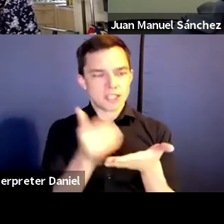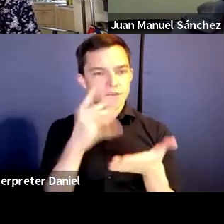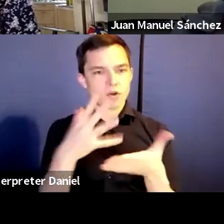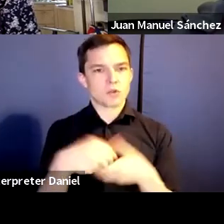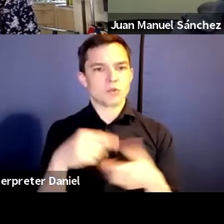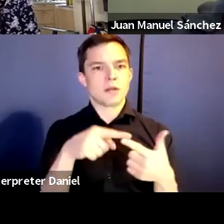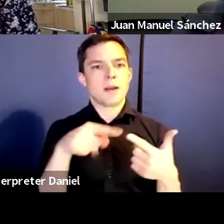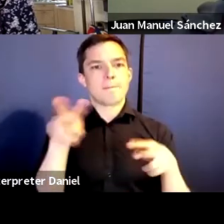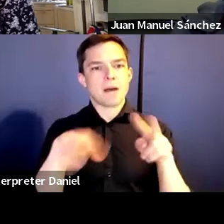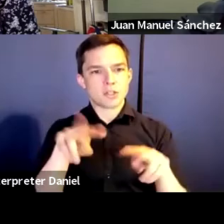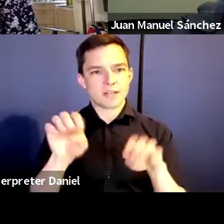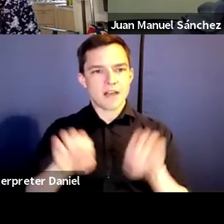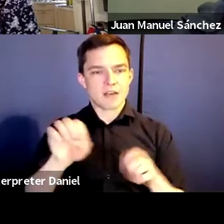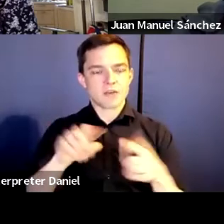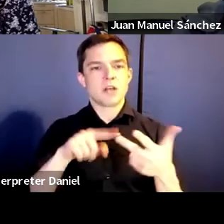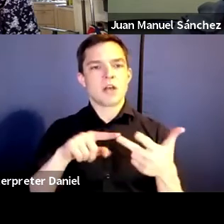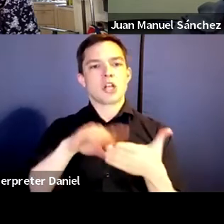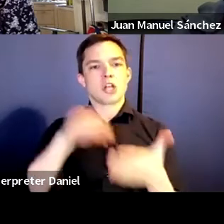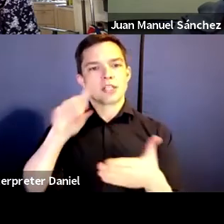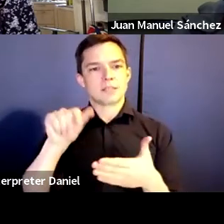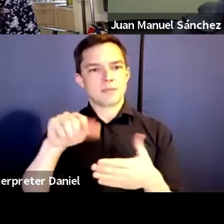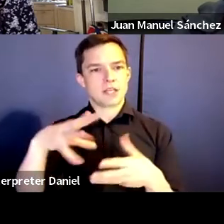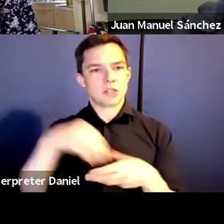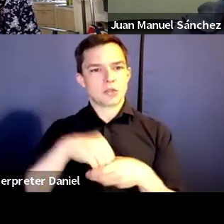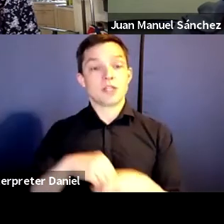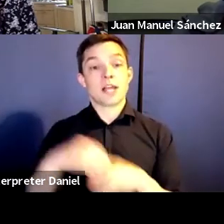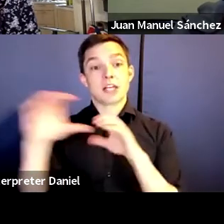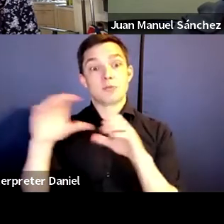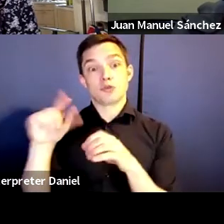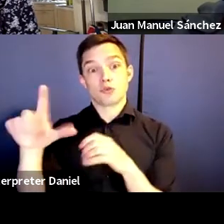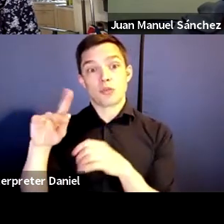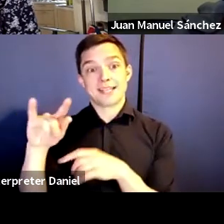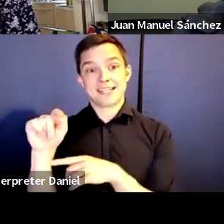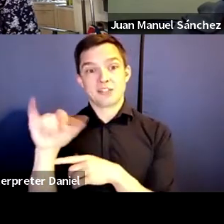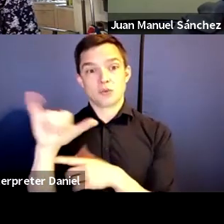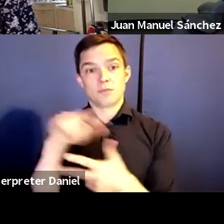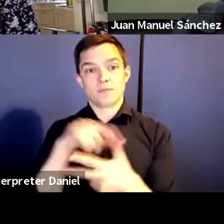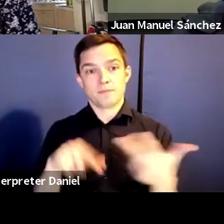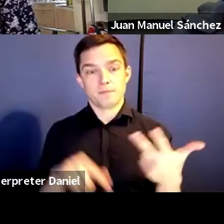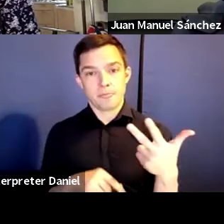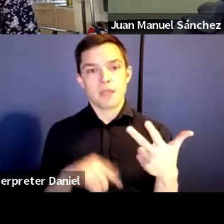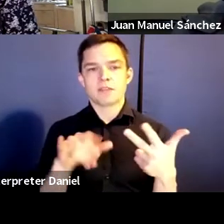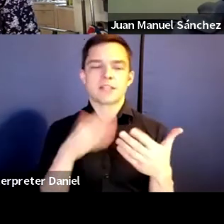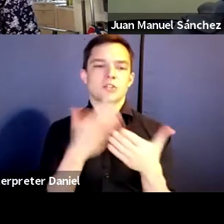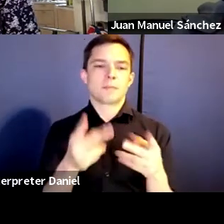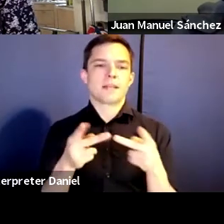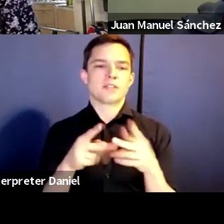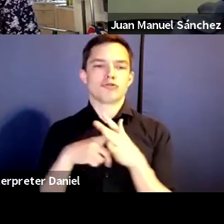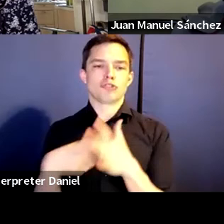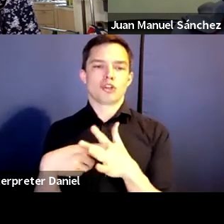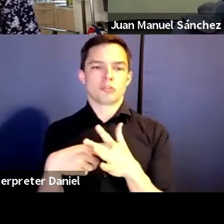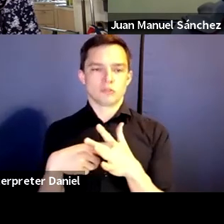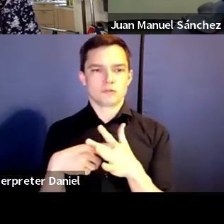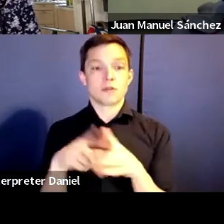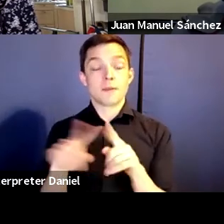monitoring, evaluation, and learning and disability inclusion, and communications toolkit, which has been a good place to start.